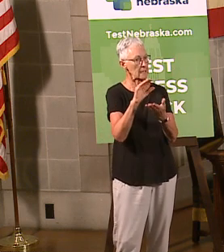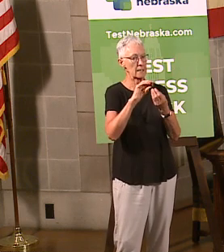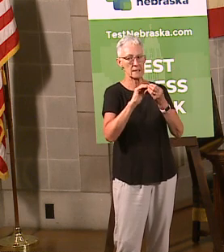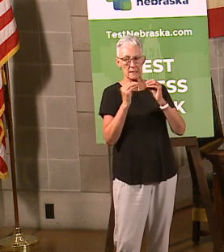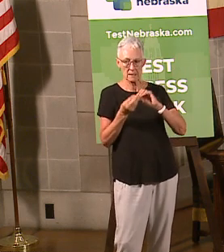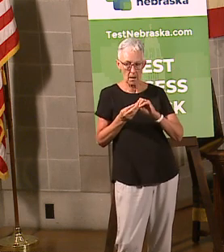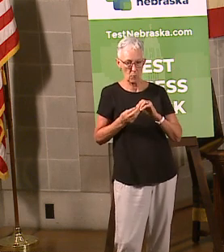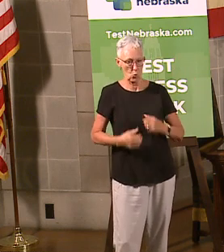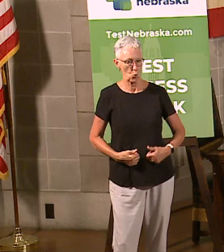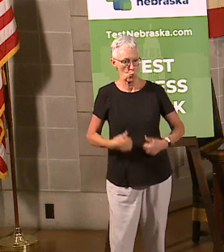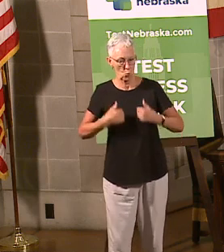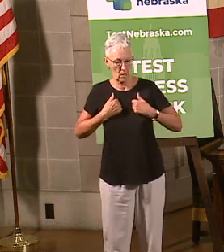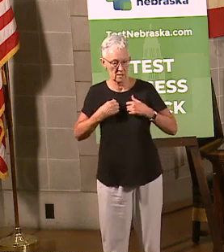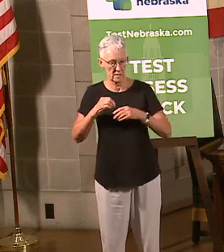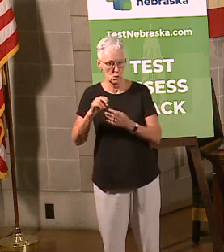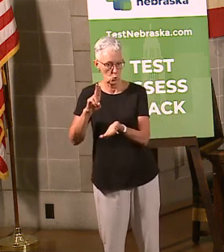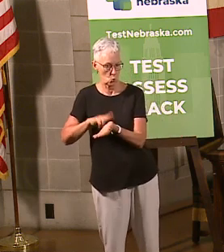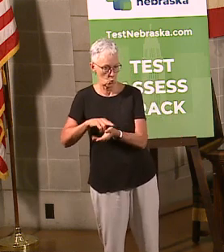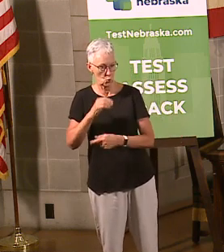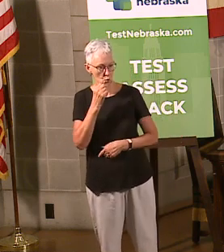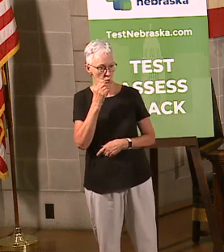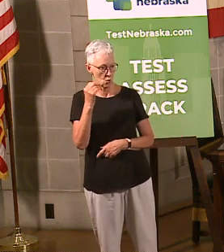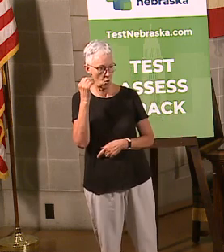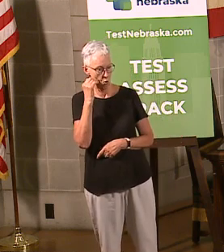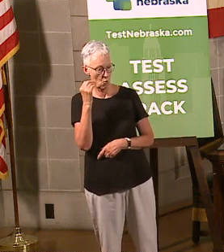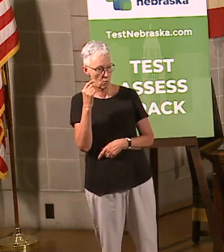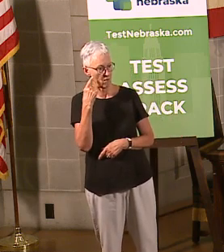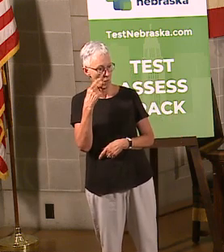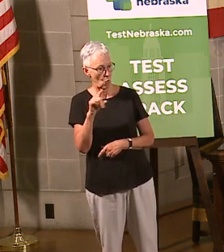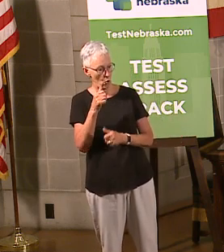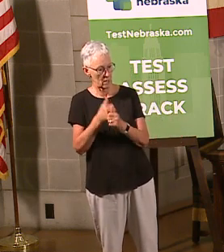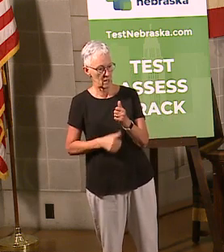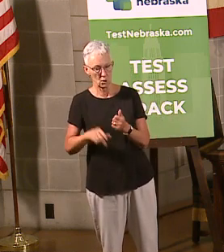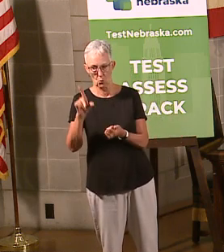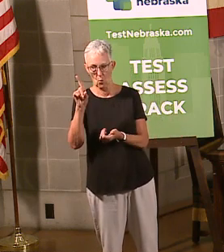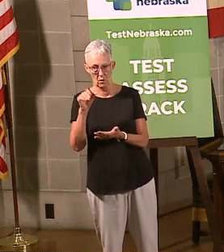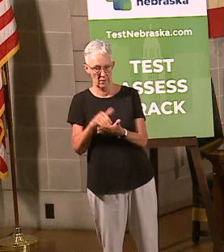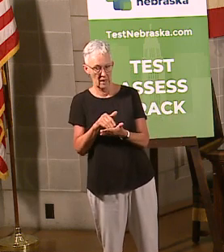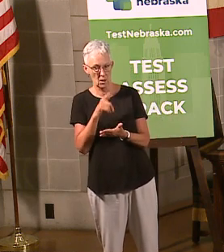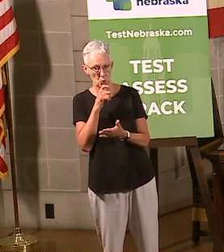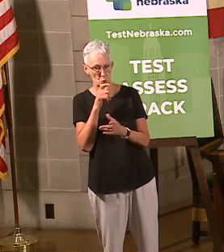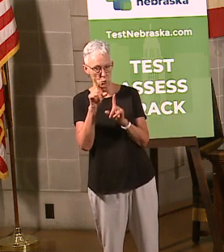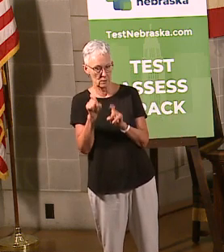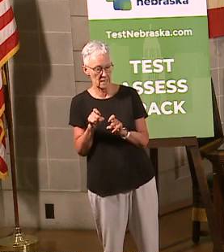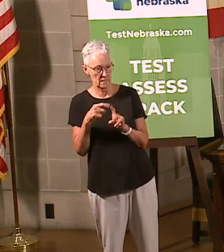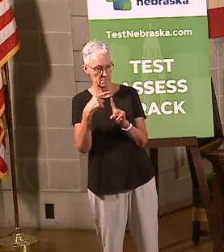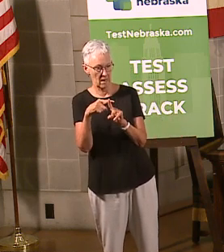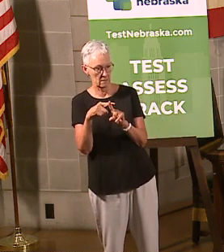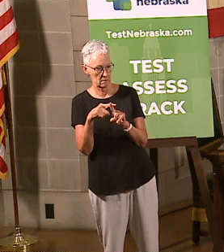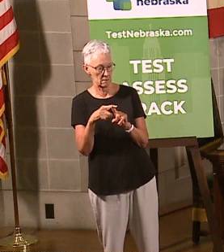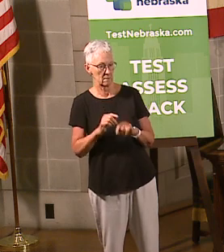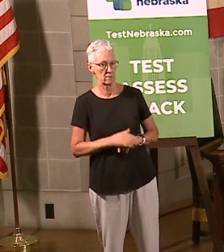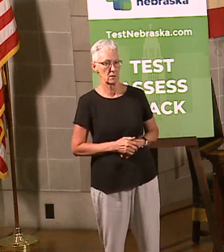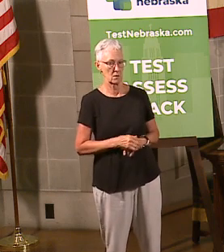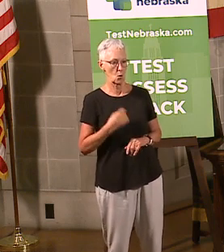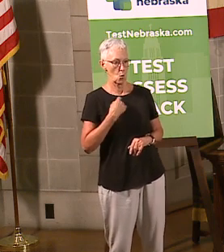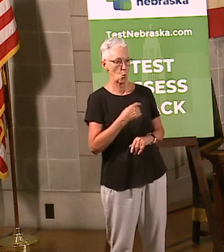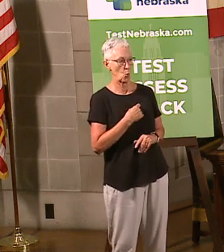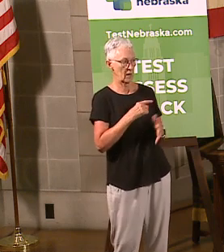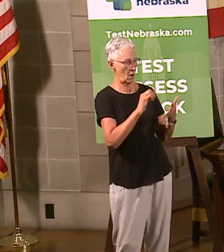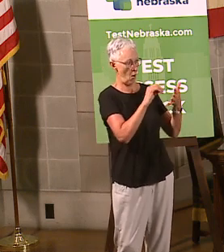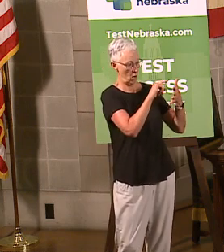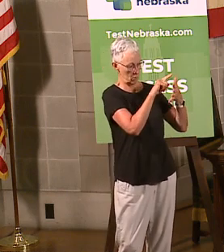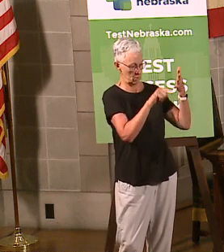per 1,000 residents testing positive. And we rank 13th best in the